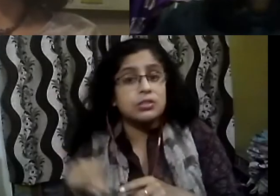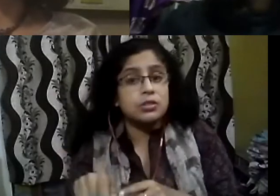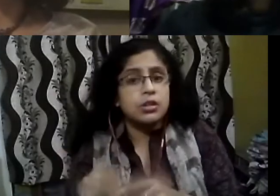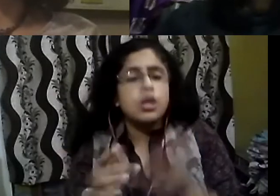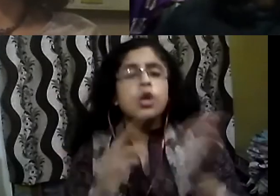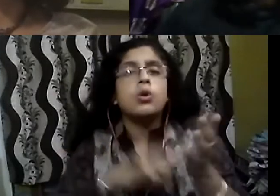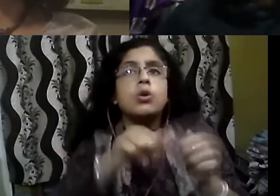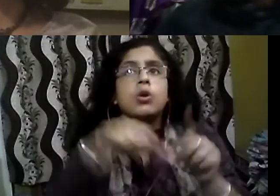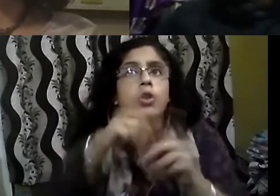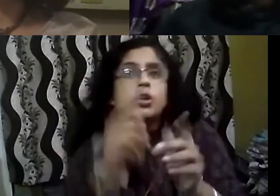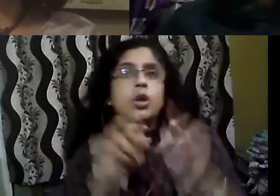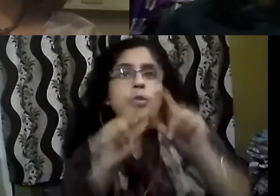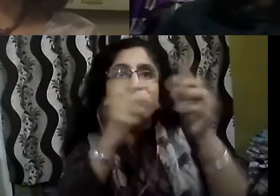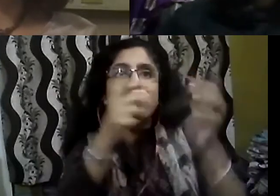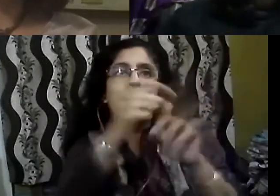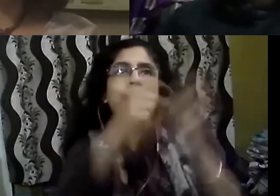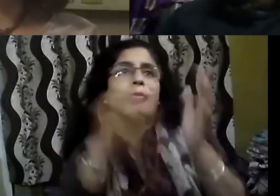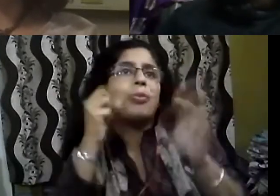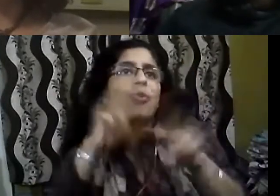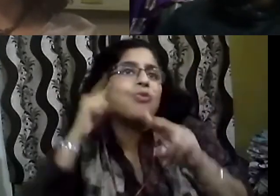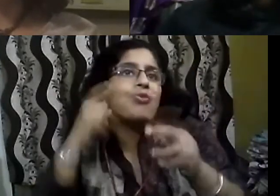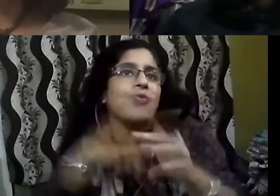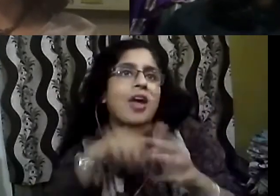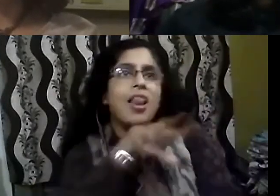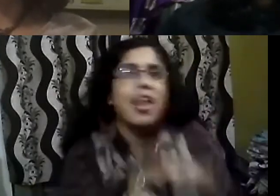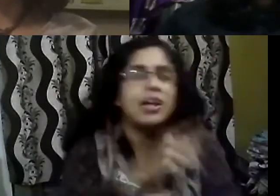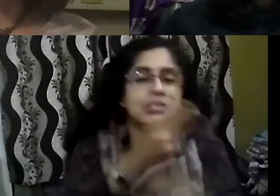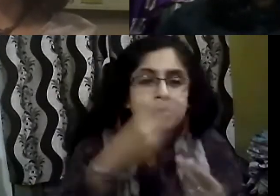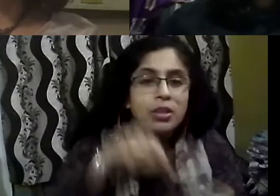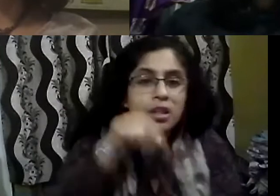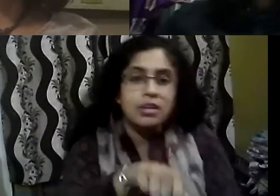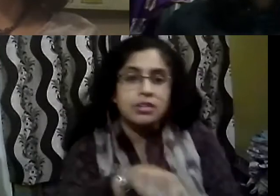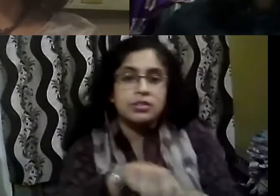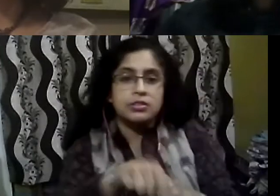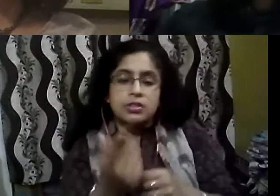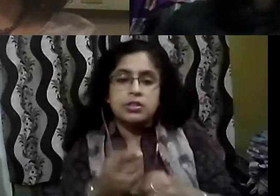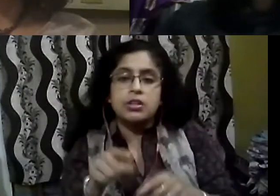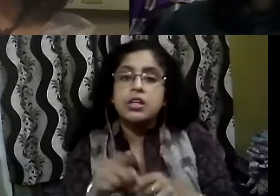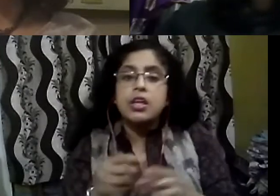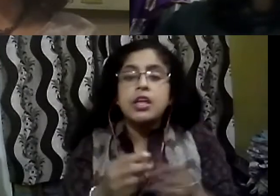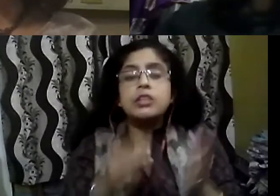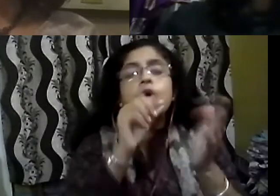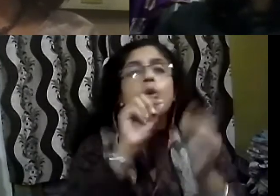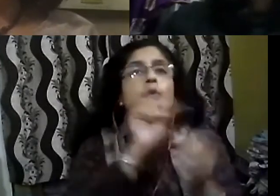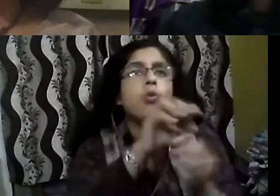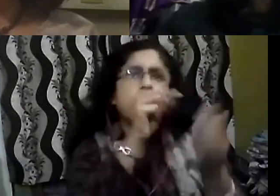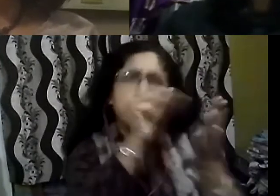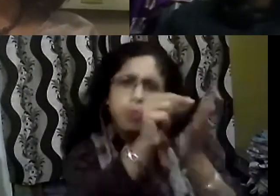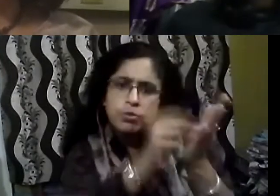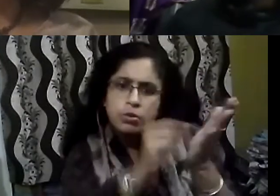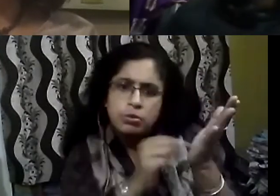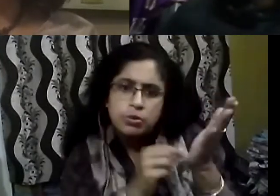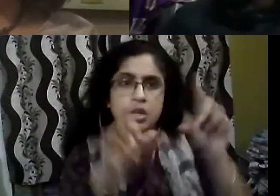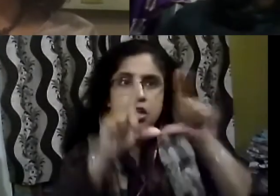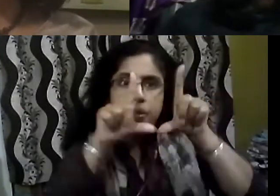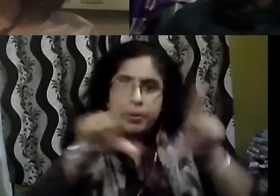Naukri.com profile accessible. They have to give the informative alt text for images.